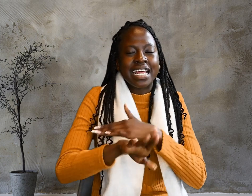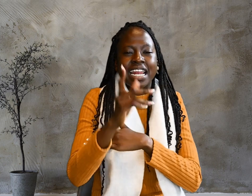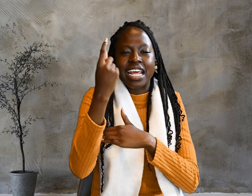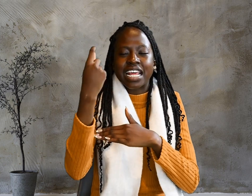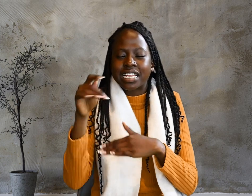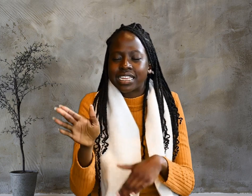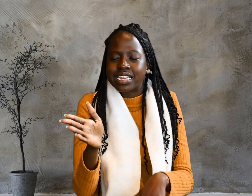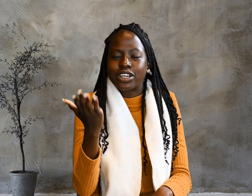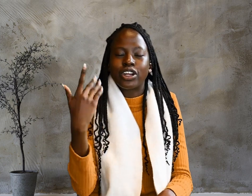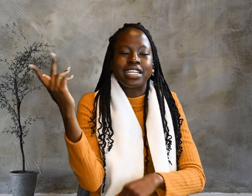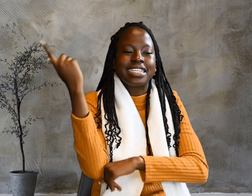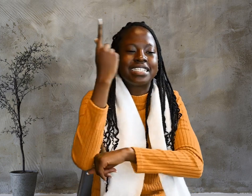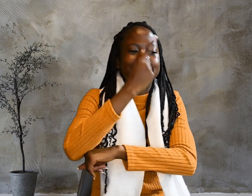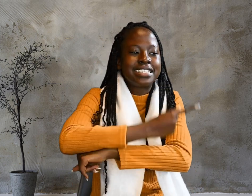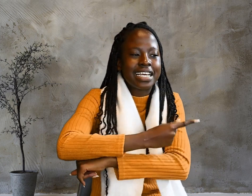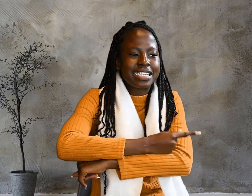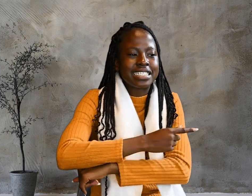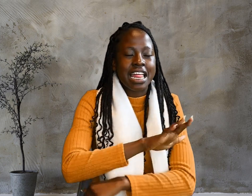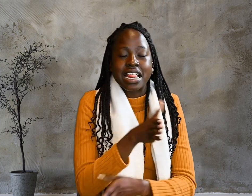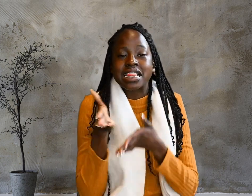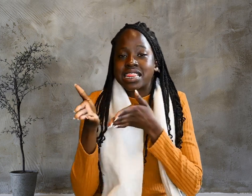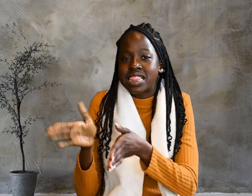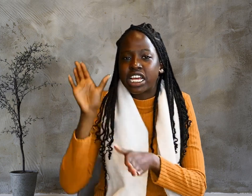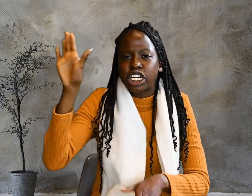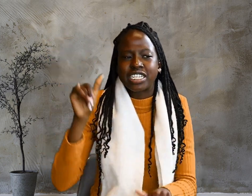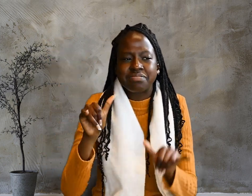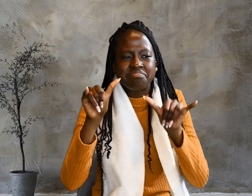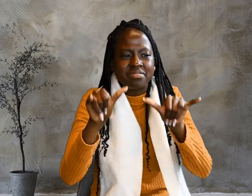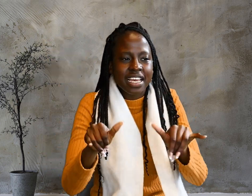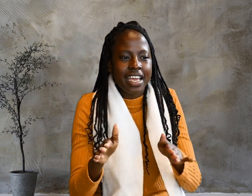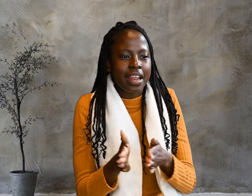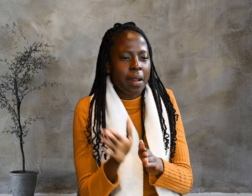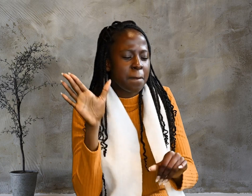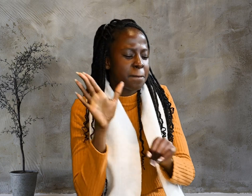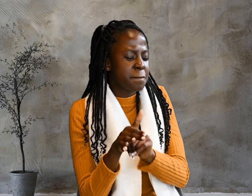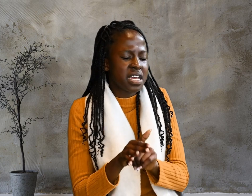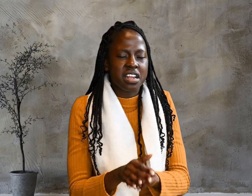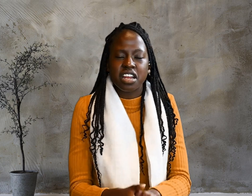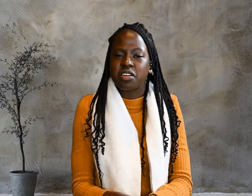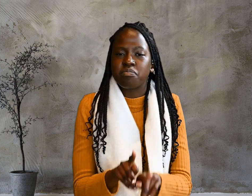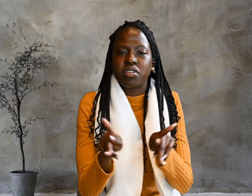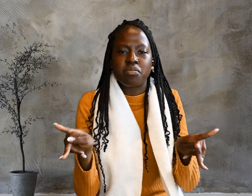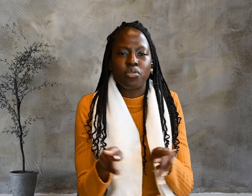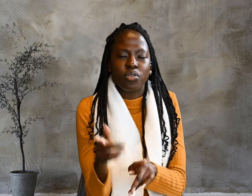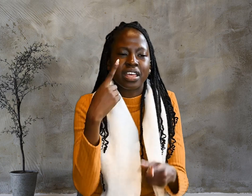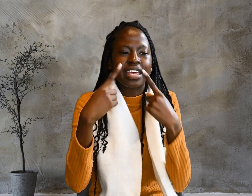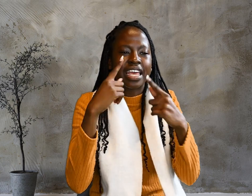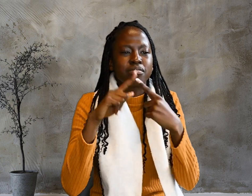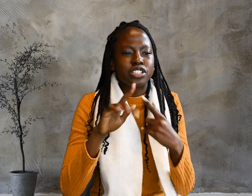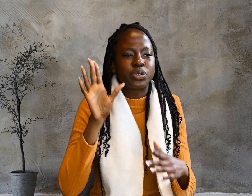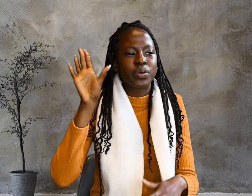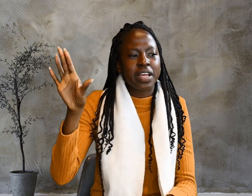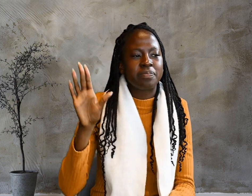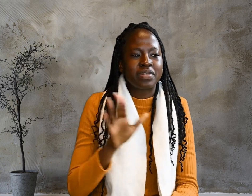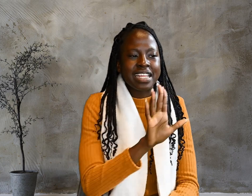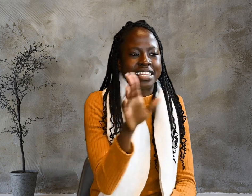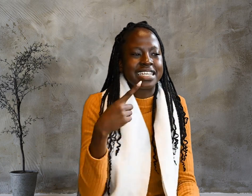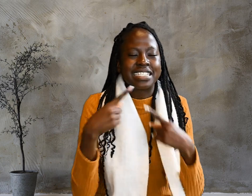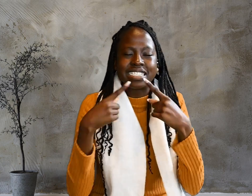days. There he stayed, and many people came to him. They said,